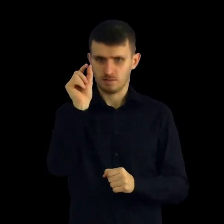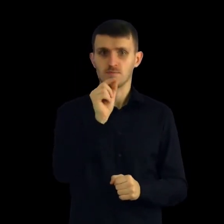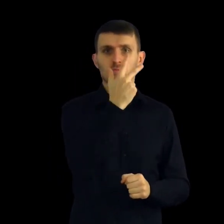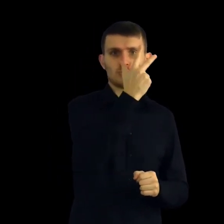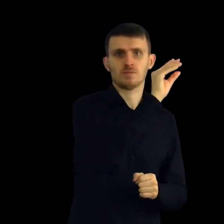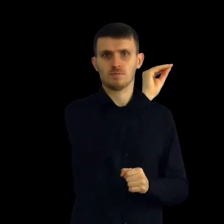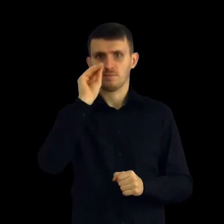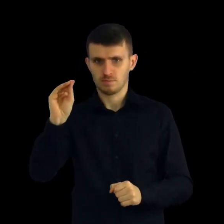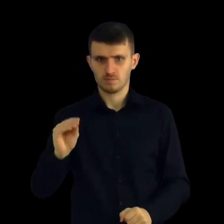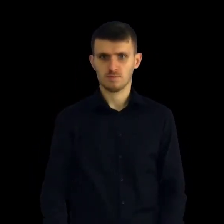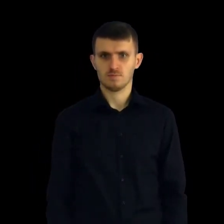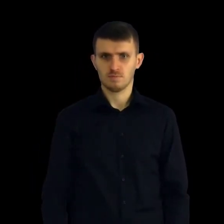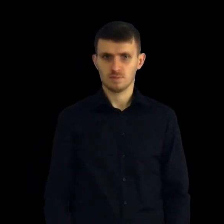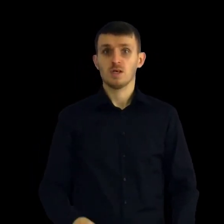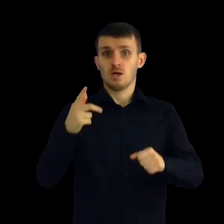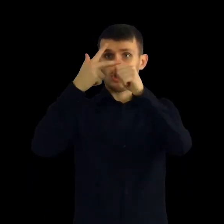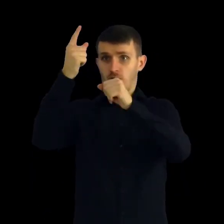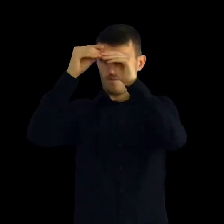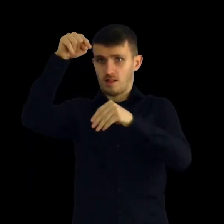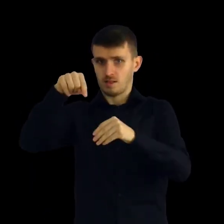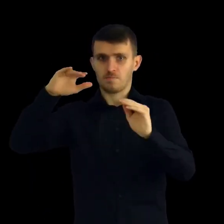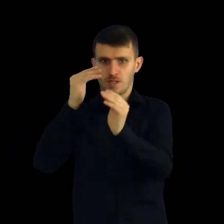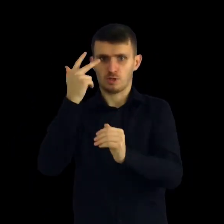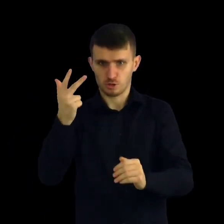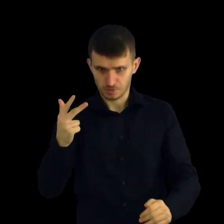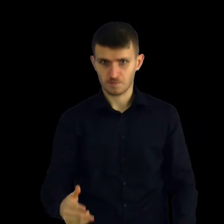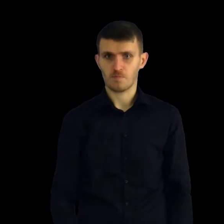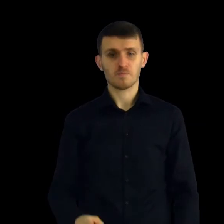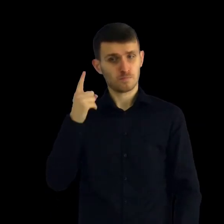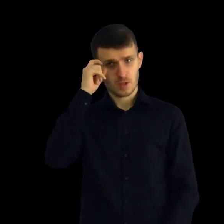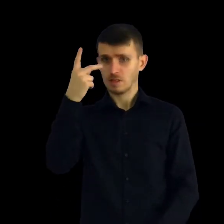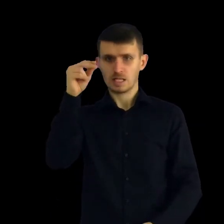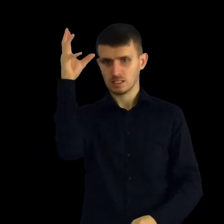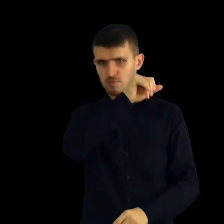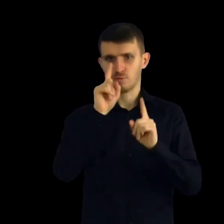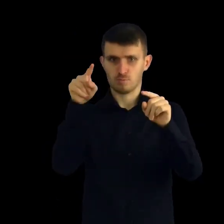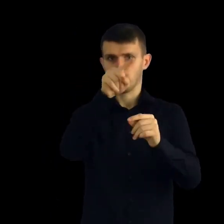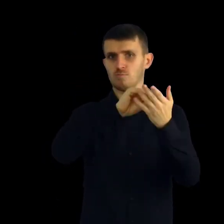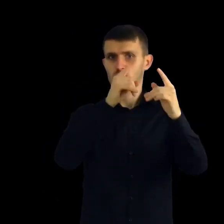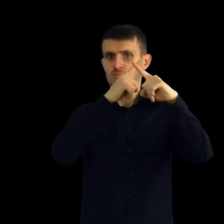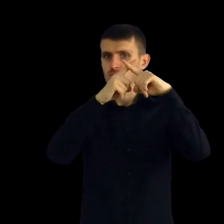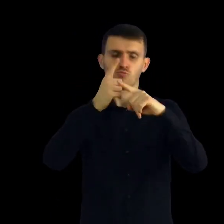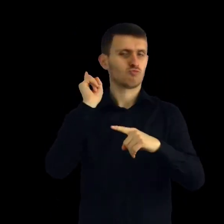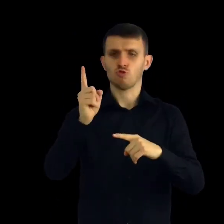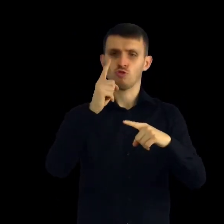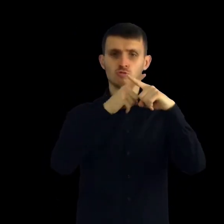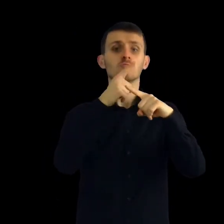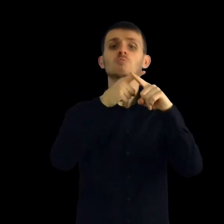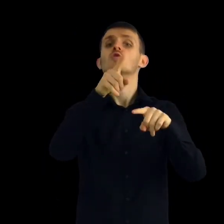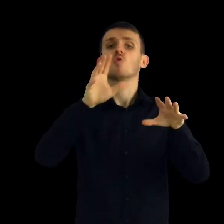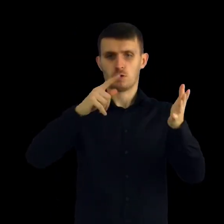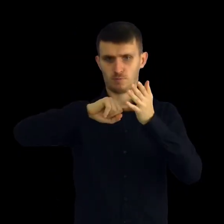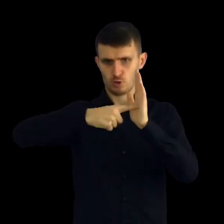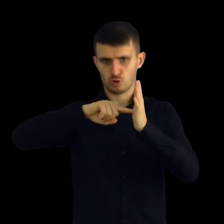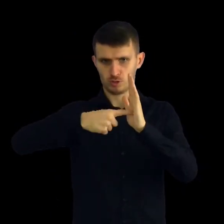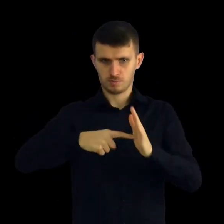ones digit, I put that below the ones place on the larger number. So I'll put the 3 right over here. And of course, we can't forget our multiplication symbol. And